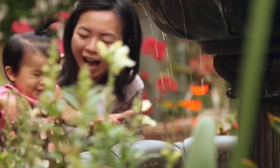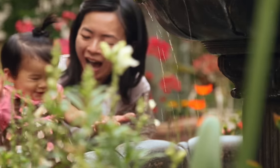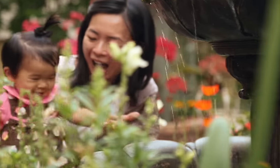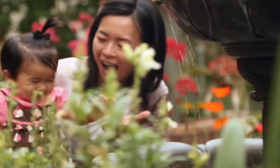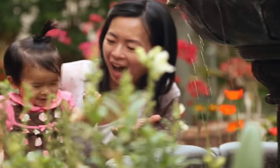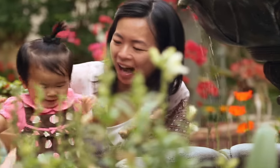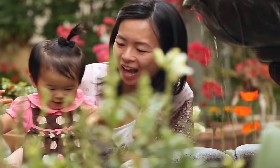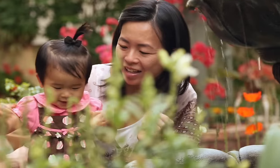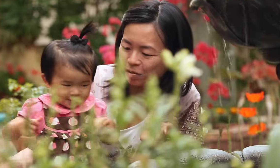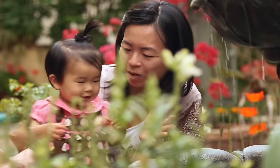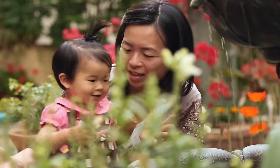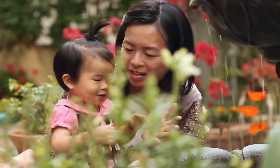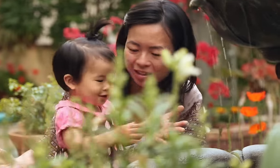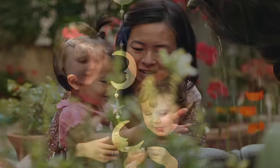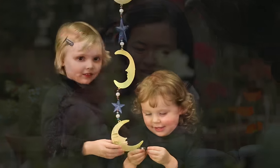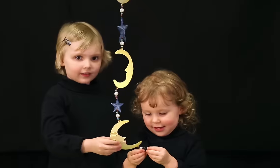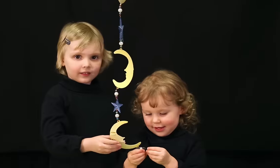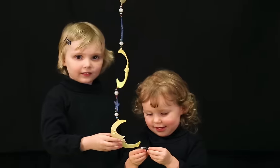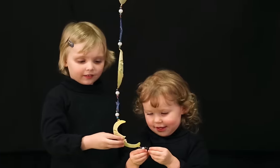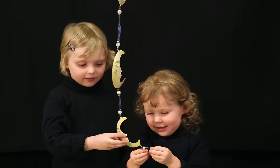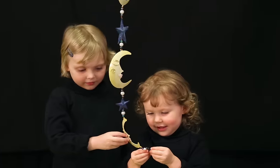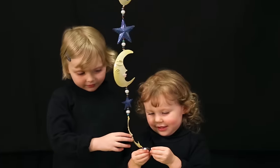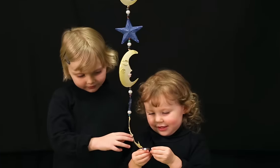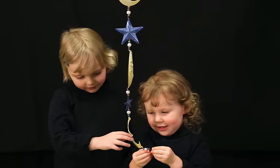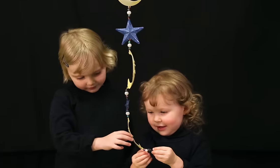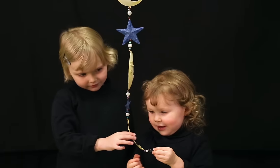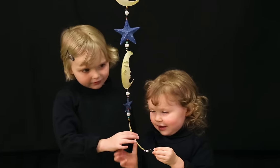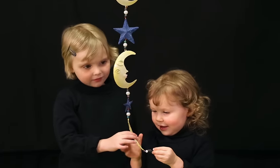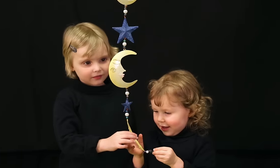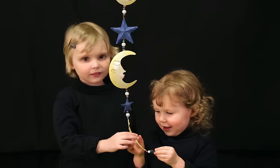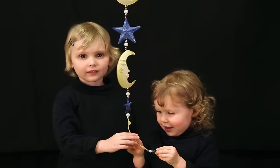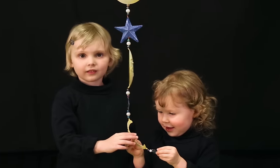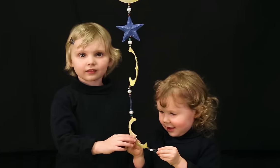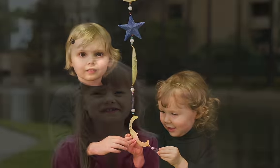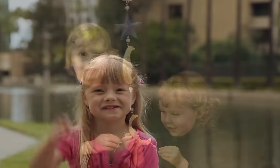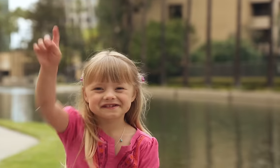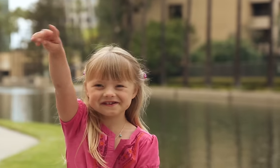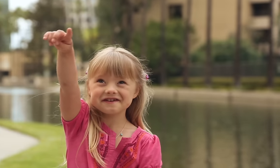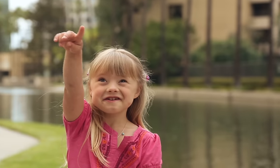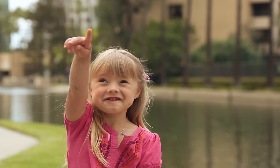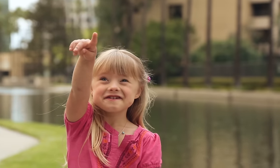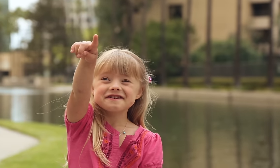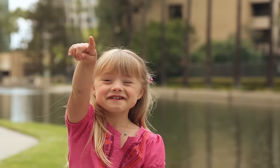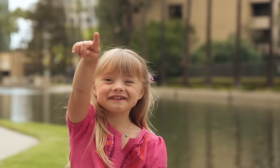I wonder, do you wonder? The world is full of wonder. Every day